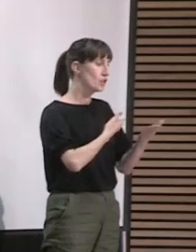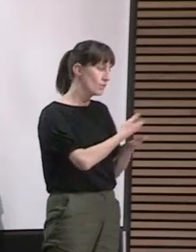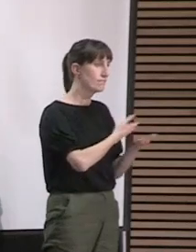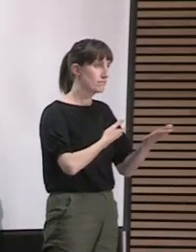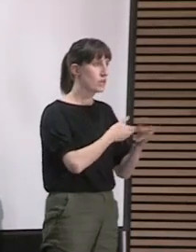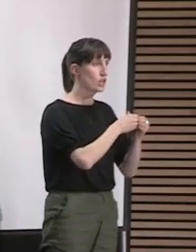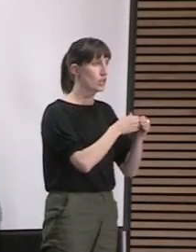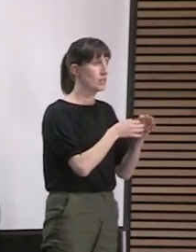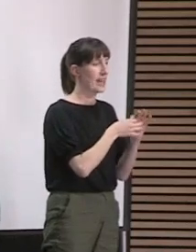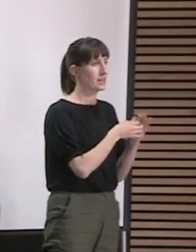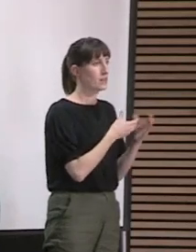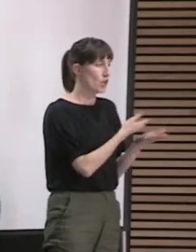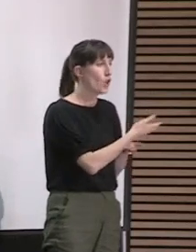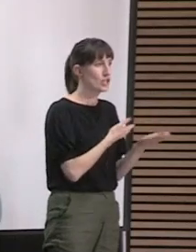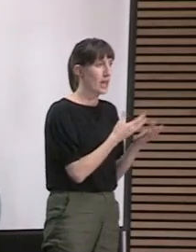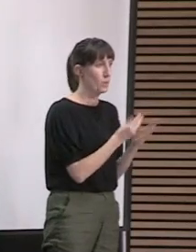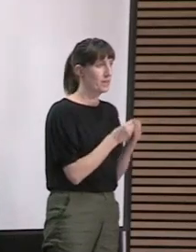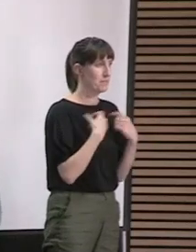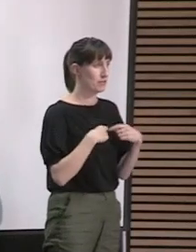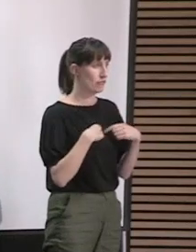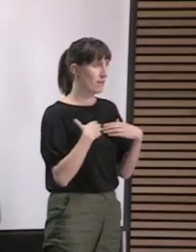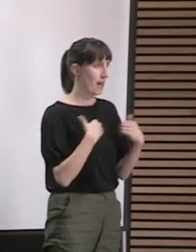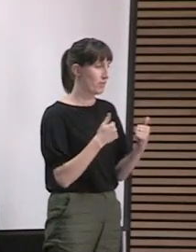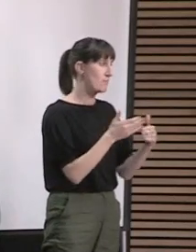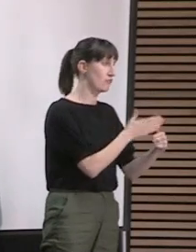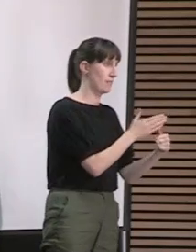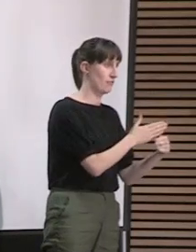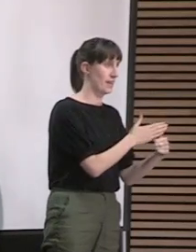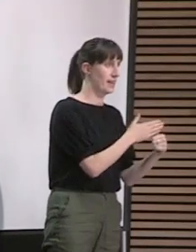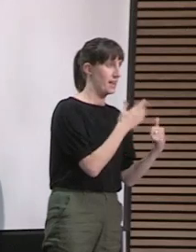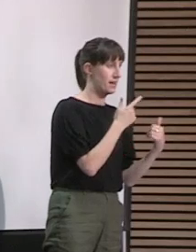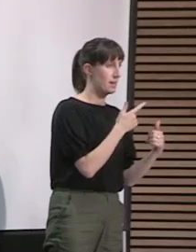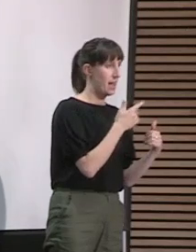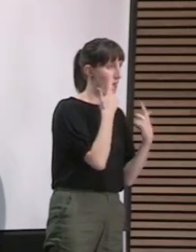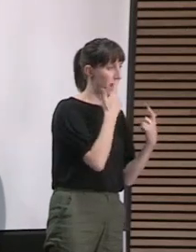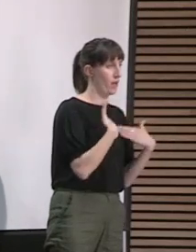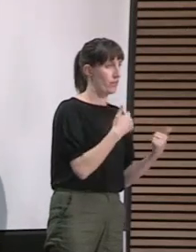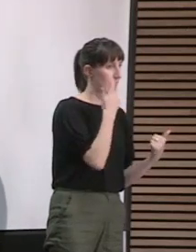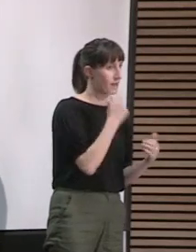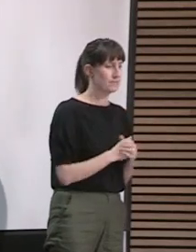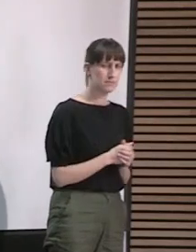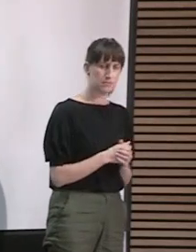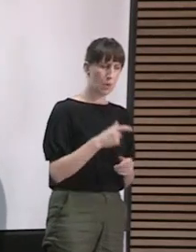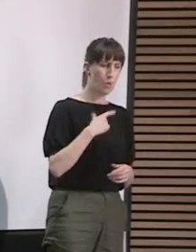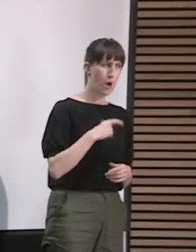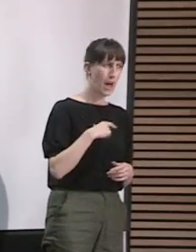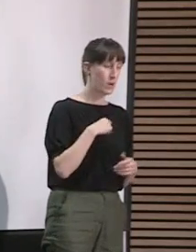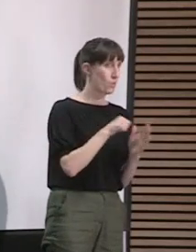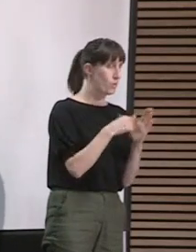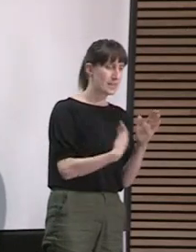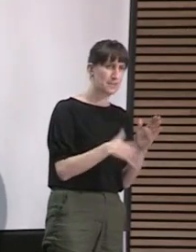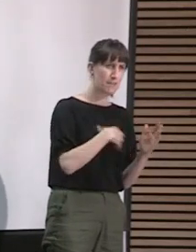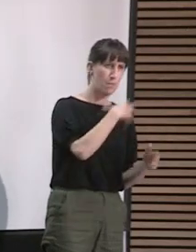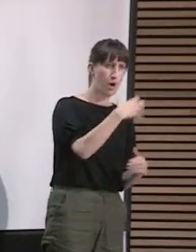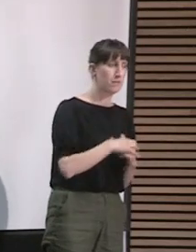Ministry, District Health Boards and Primary Care. So much more expensive than what a GP normally costs for a visit.